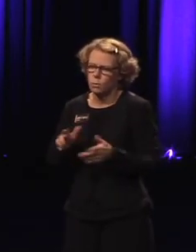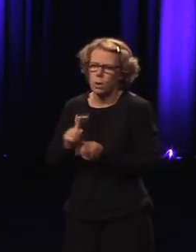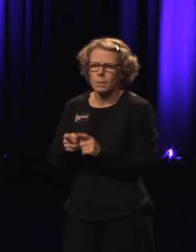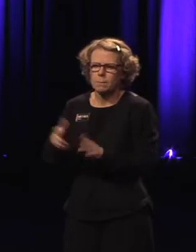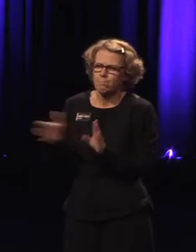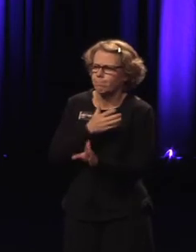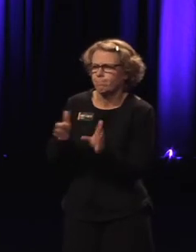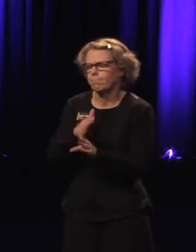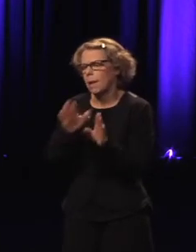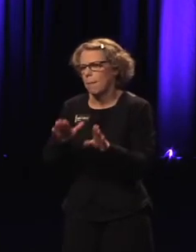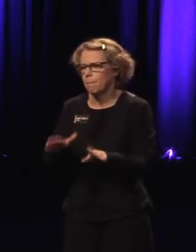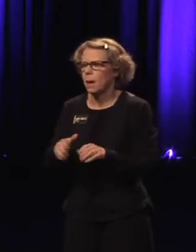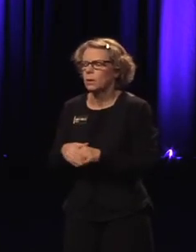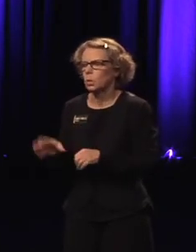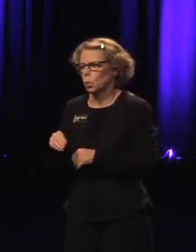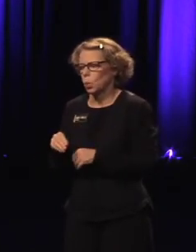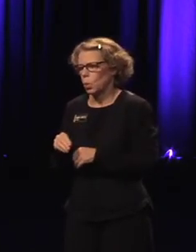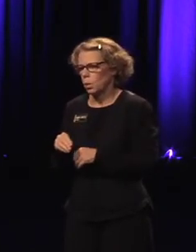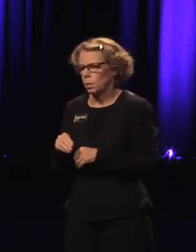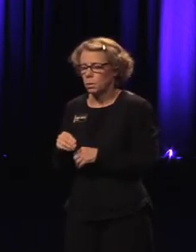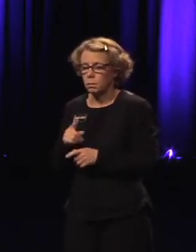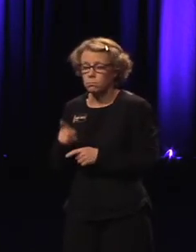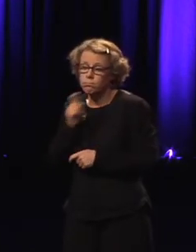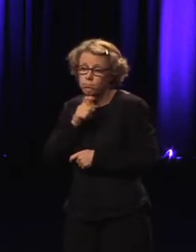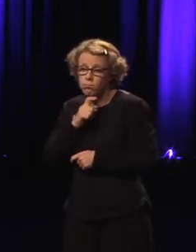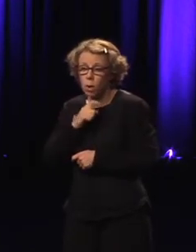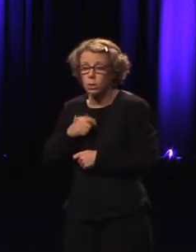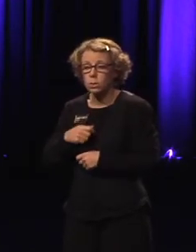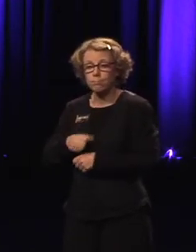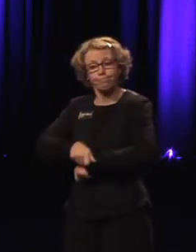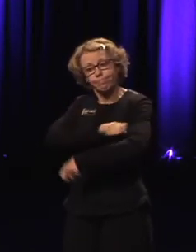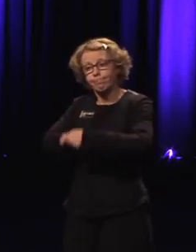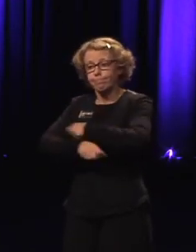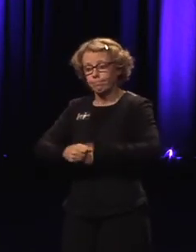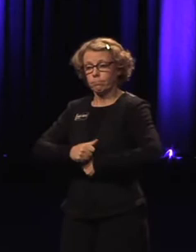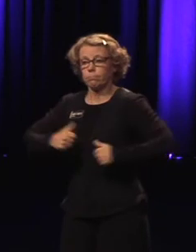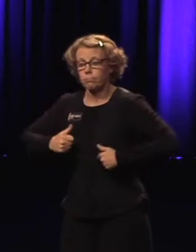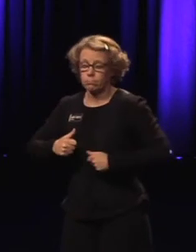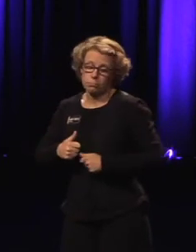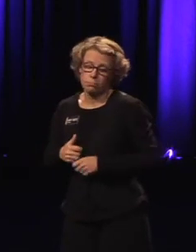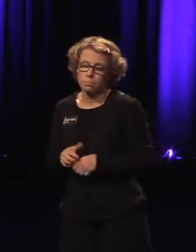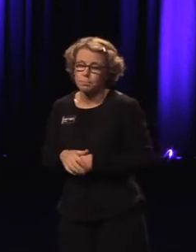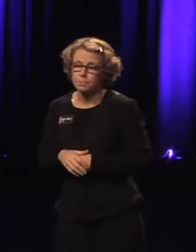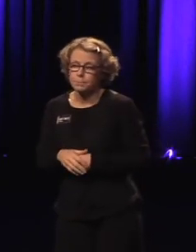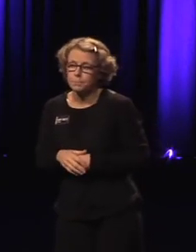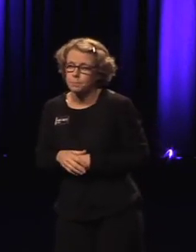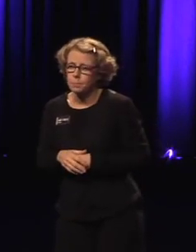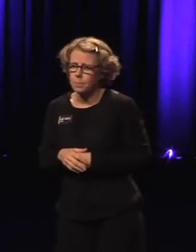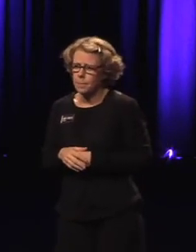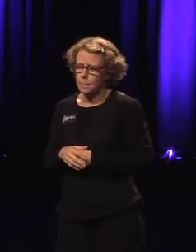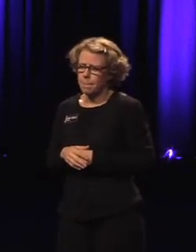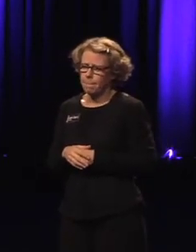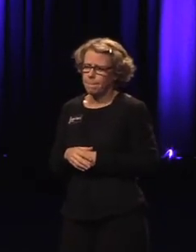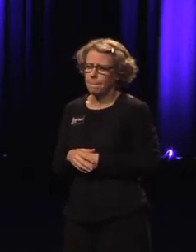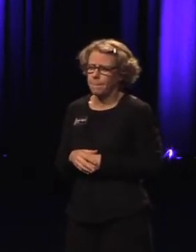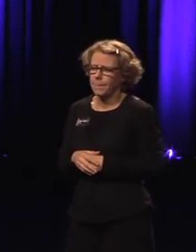enjoy some of the other rights, such as speaking up, for instance. And civil and political rights